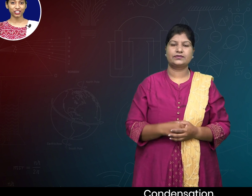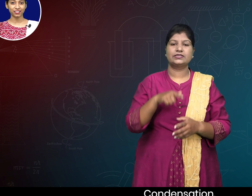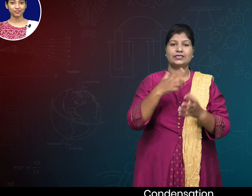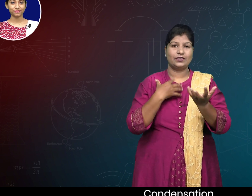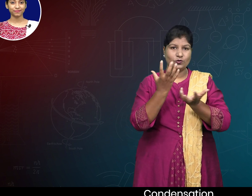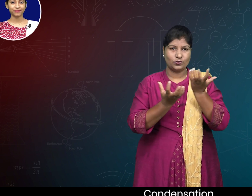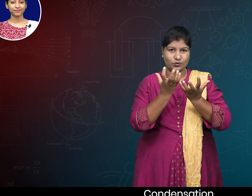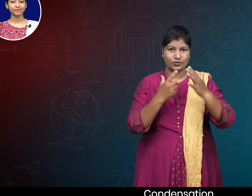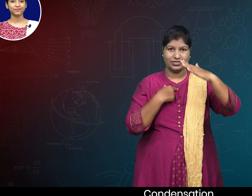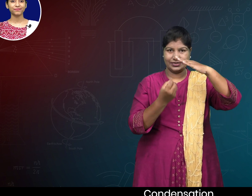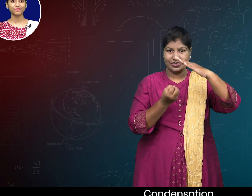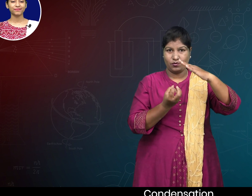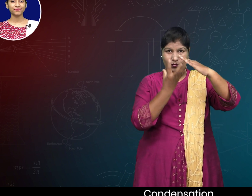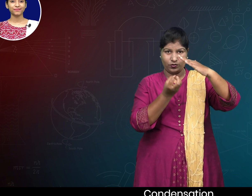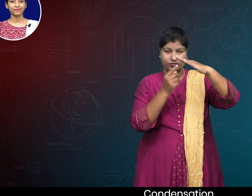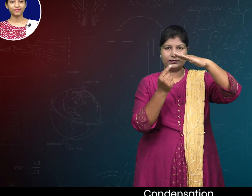condensation.